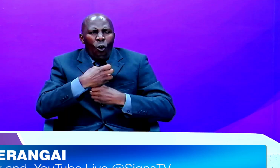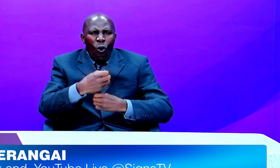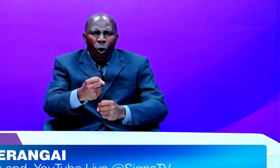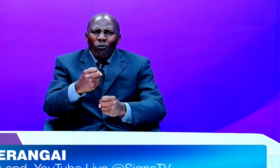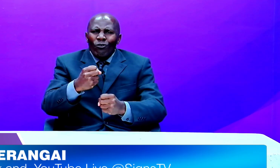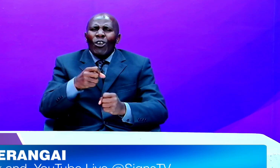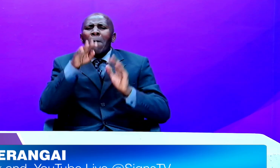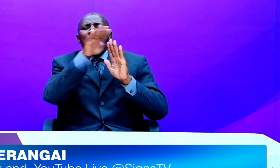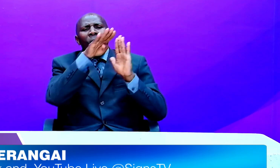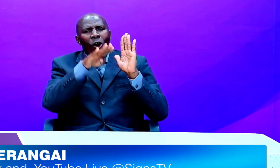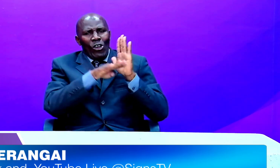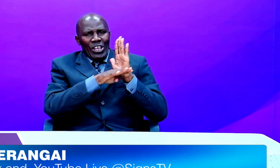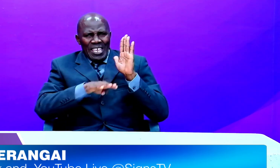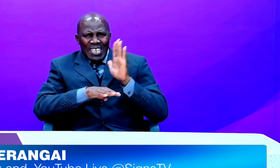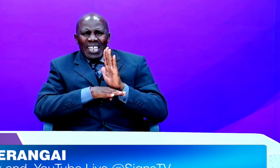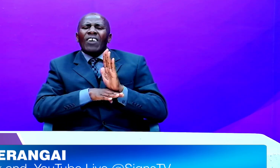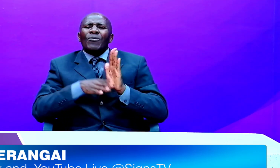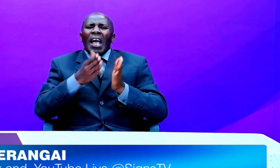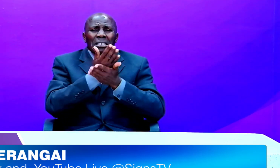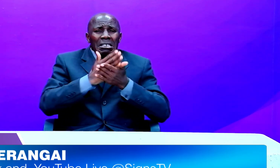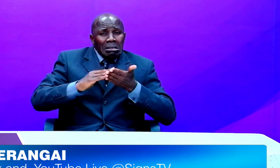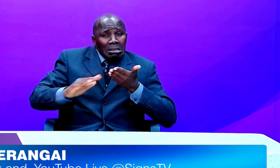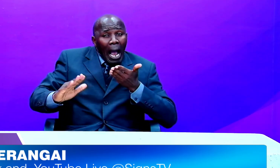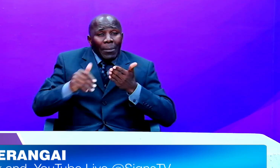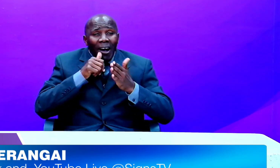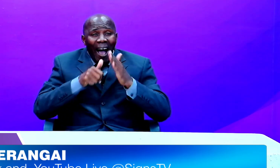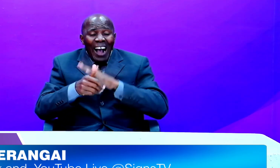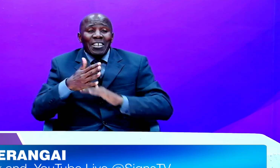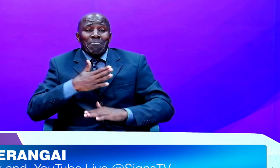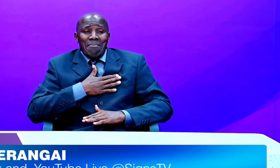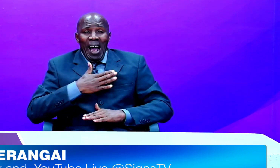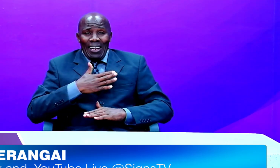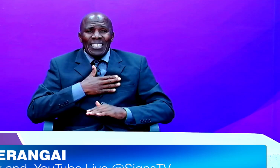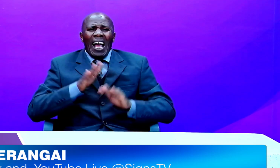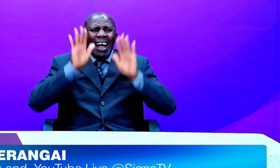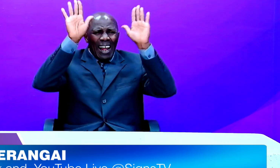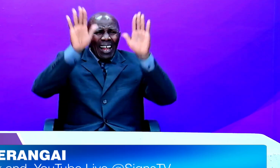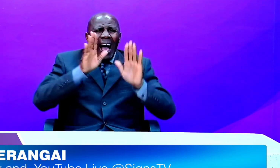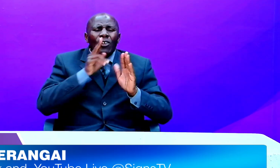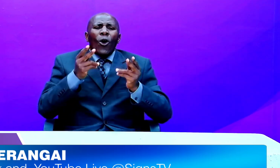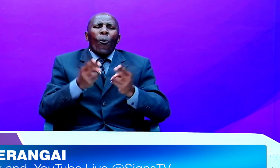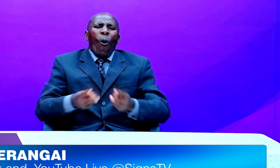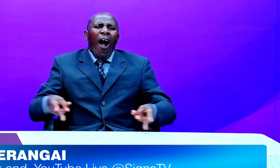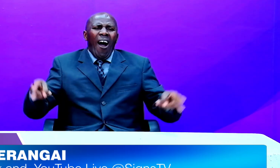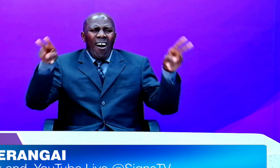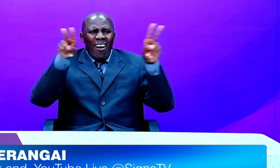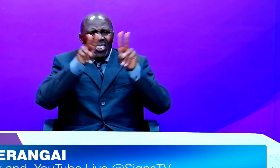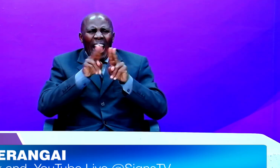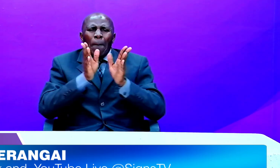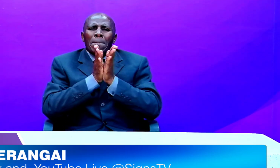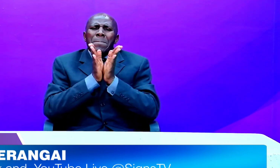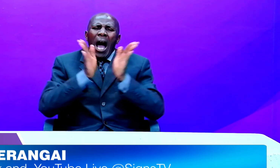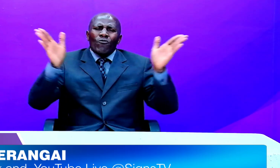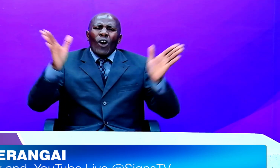that such remarks severely undermine democratic values and public